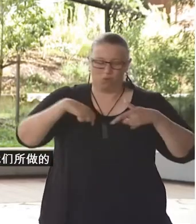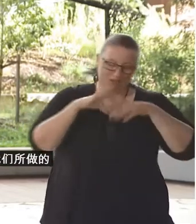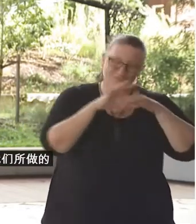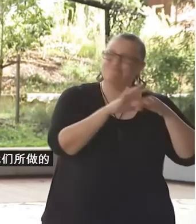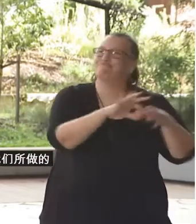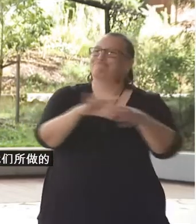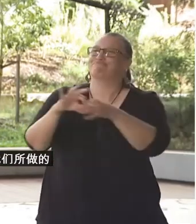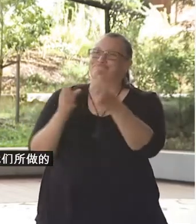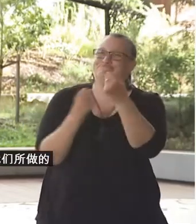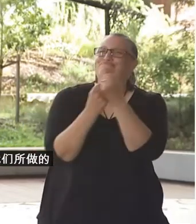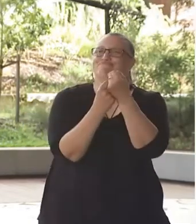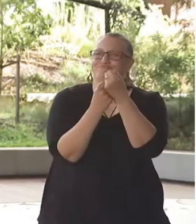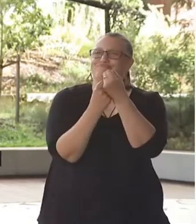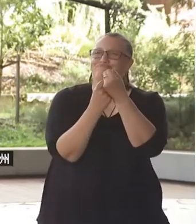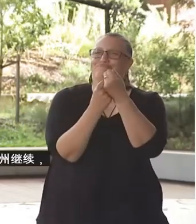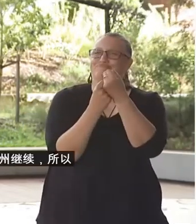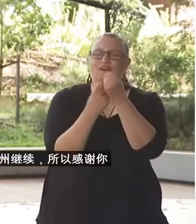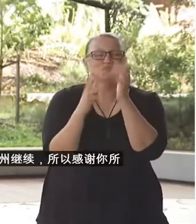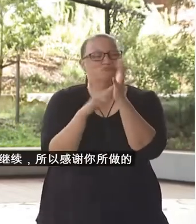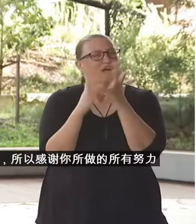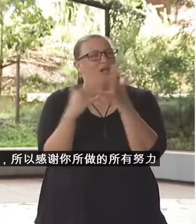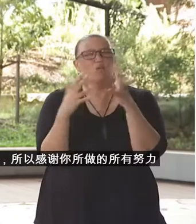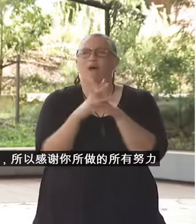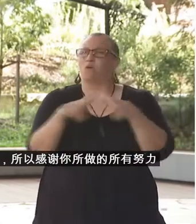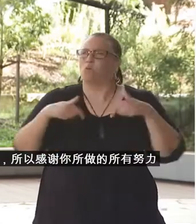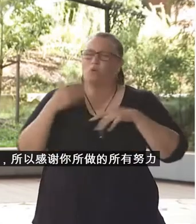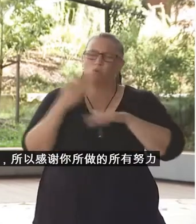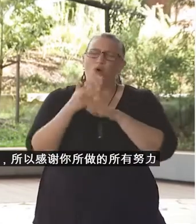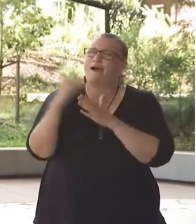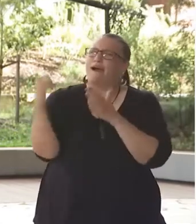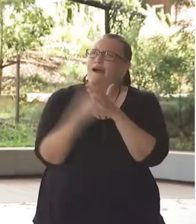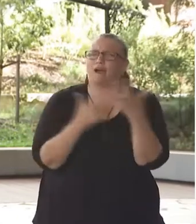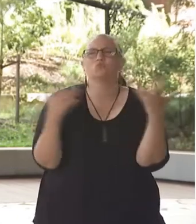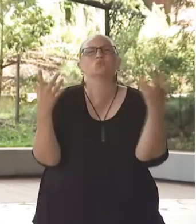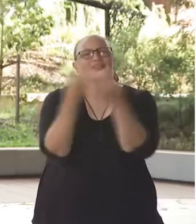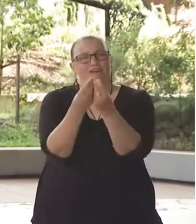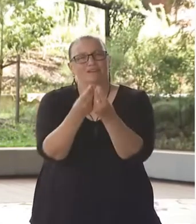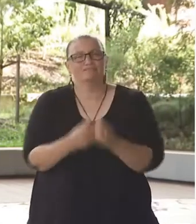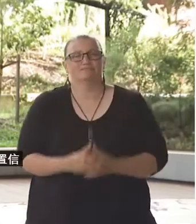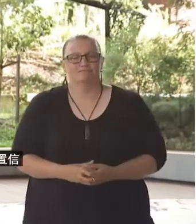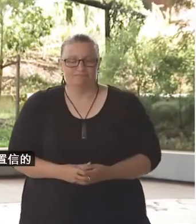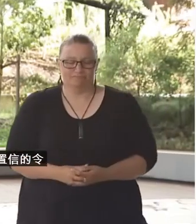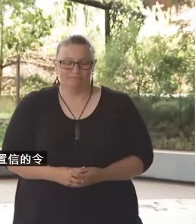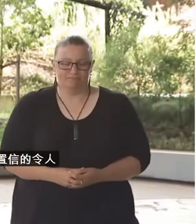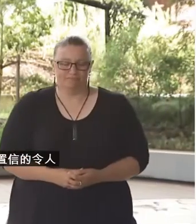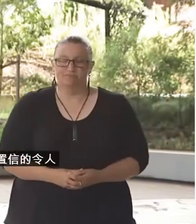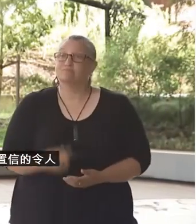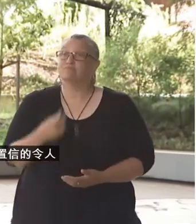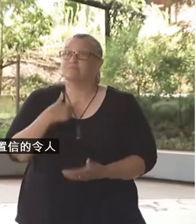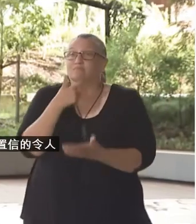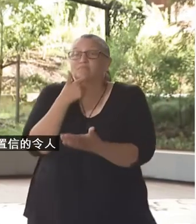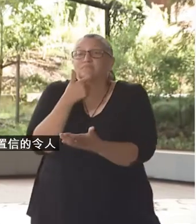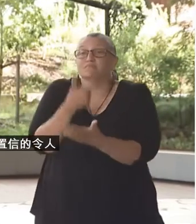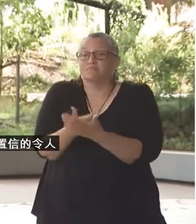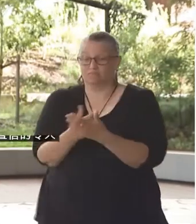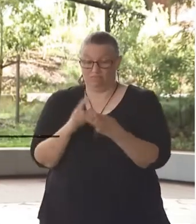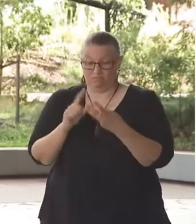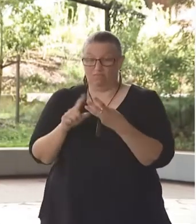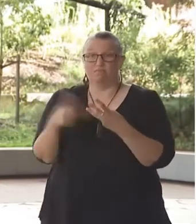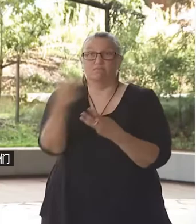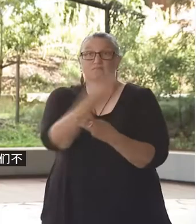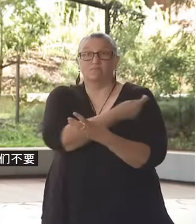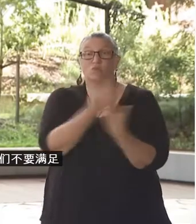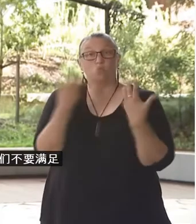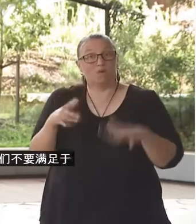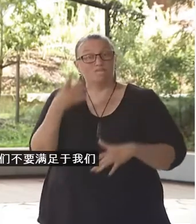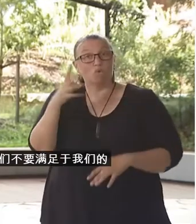right across our state. So thank you for all the efforts you're making. That figure of 40% is incredibly pleasing. Let's